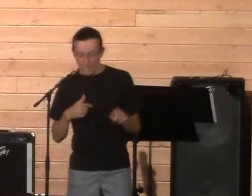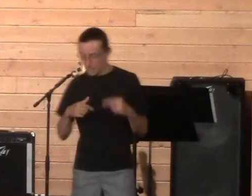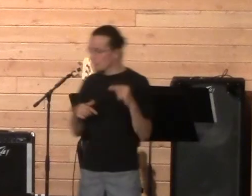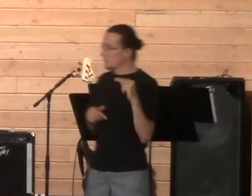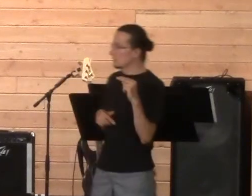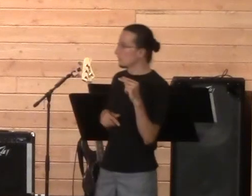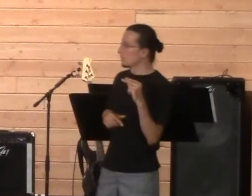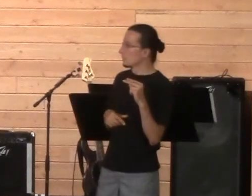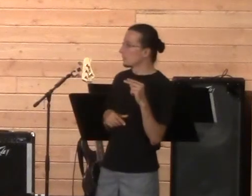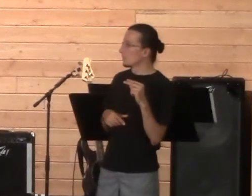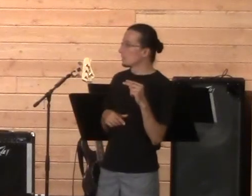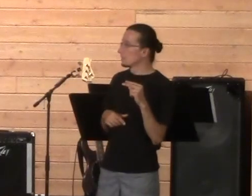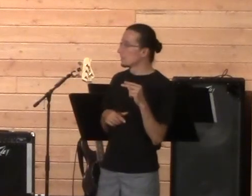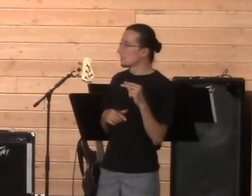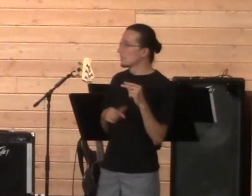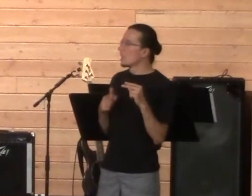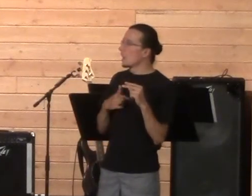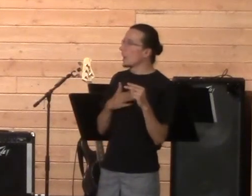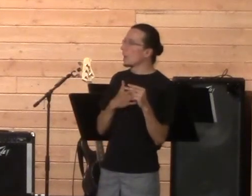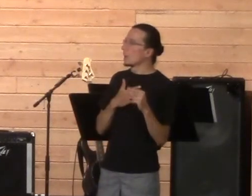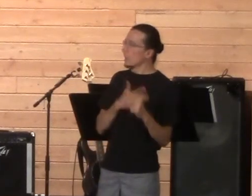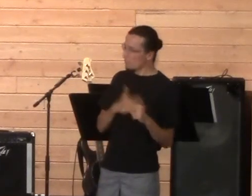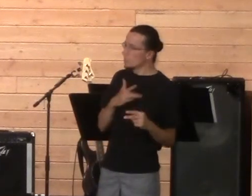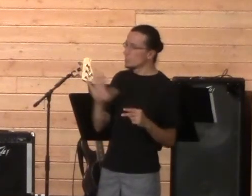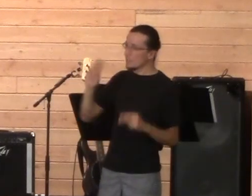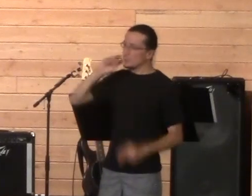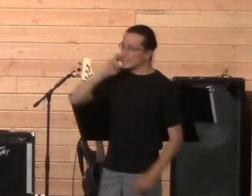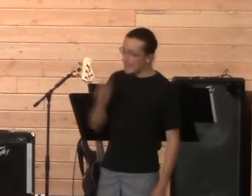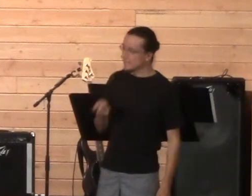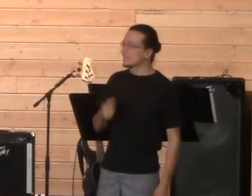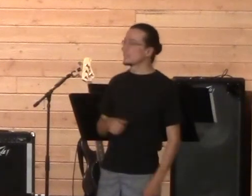said, I appreciate your tenacity.